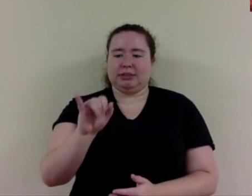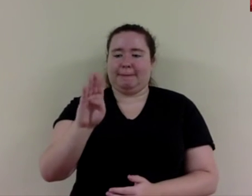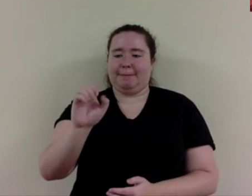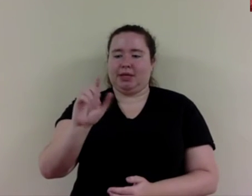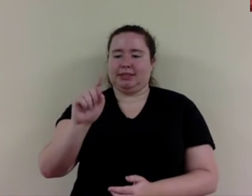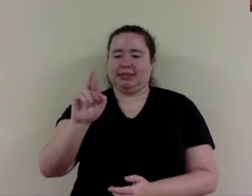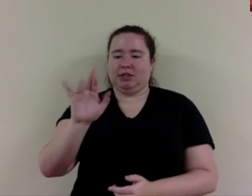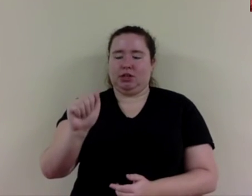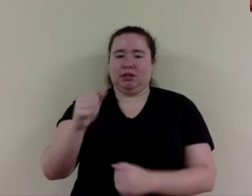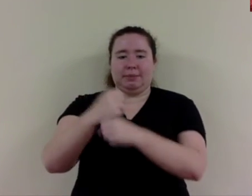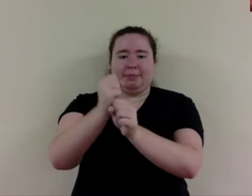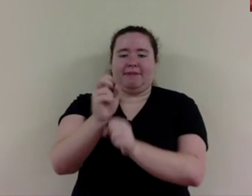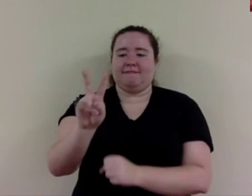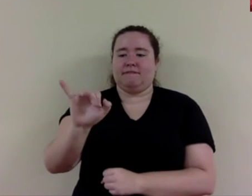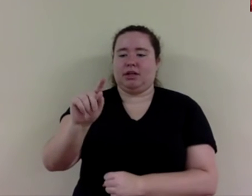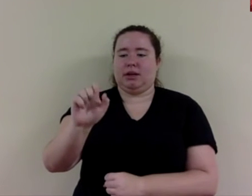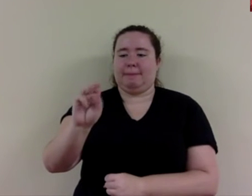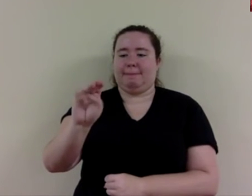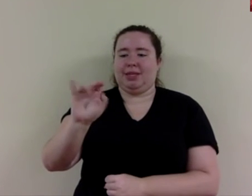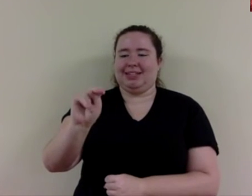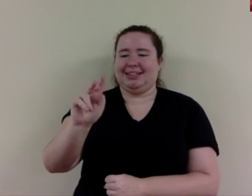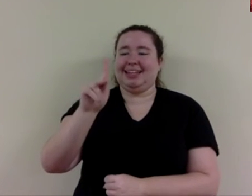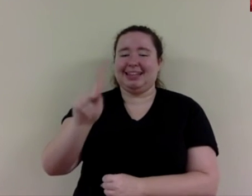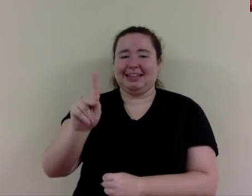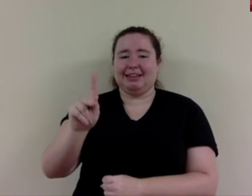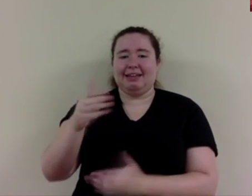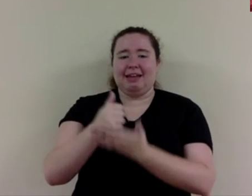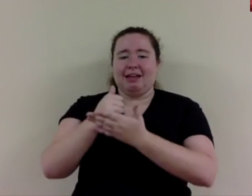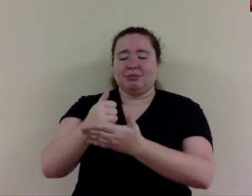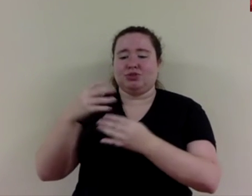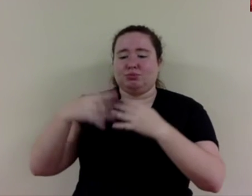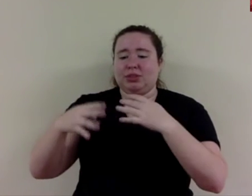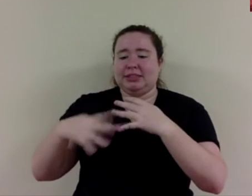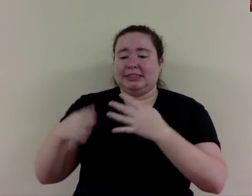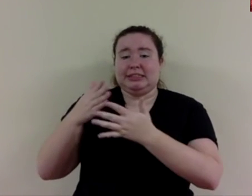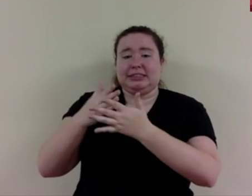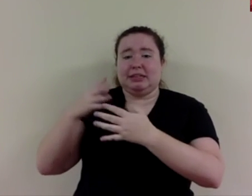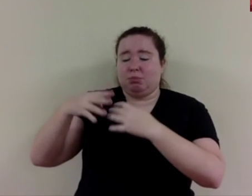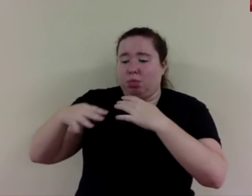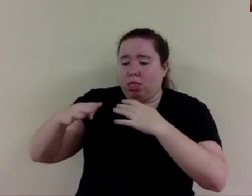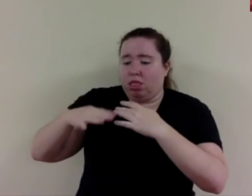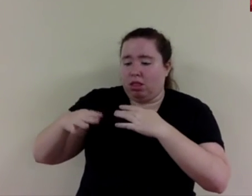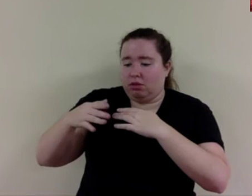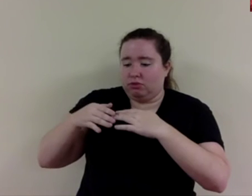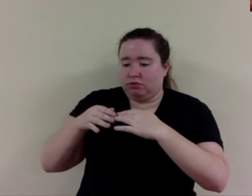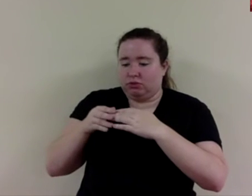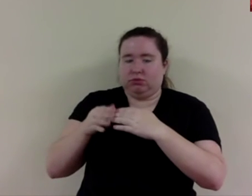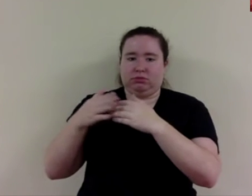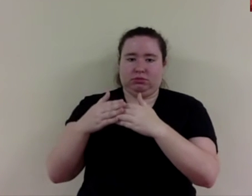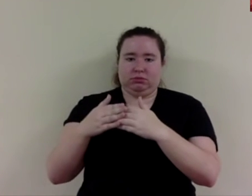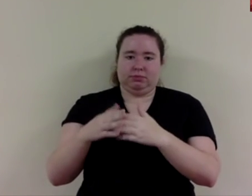produce vitamin K, a very important component in blood clot. Your intestinal bacteria will also help you further